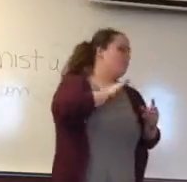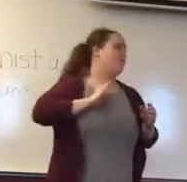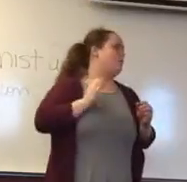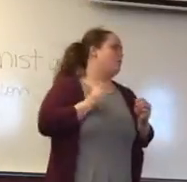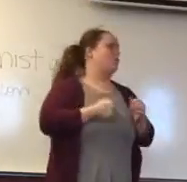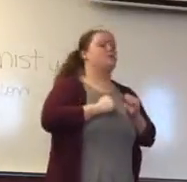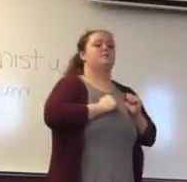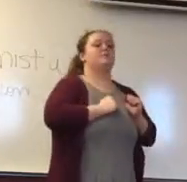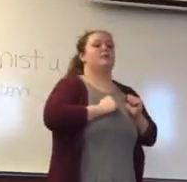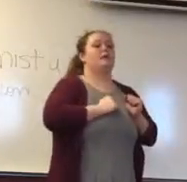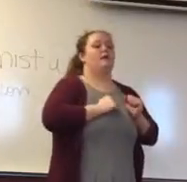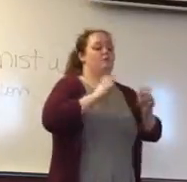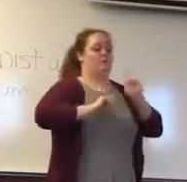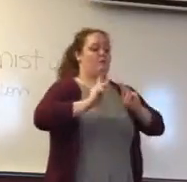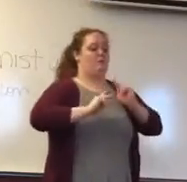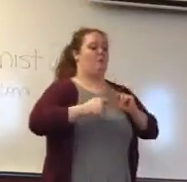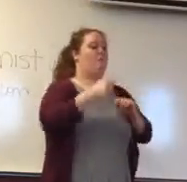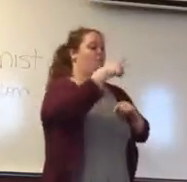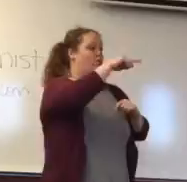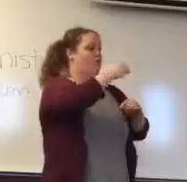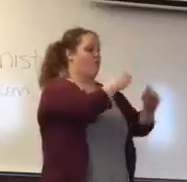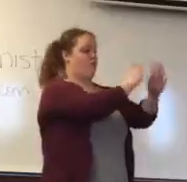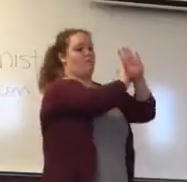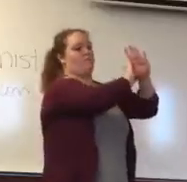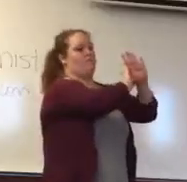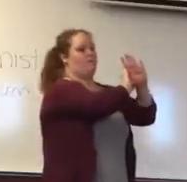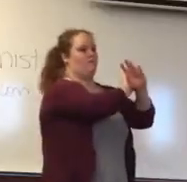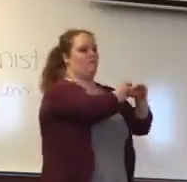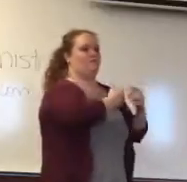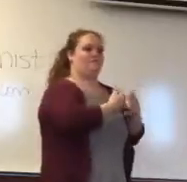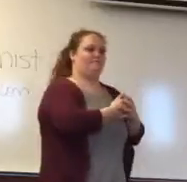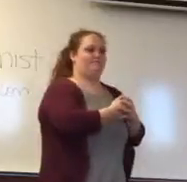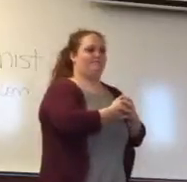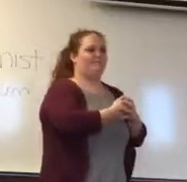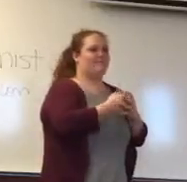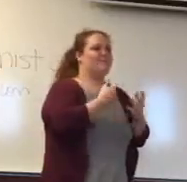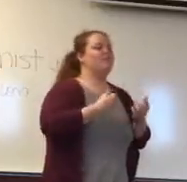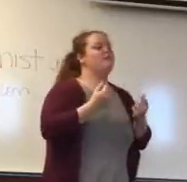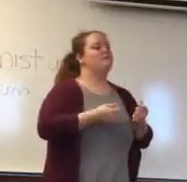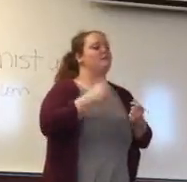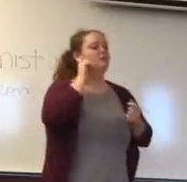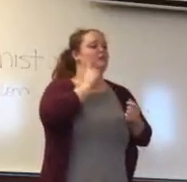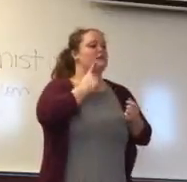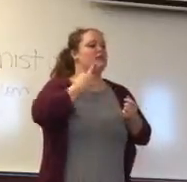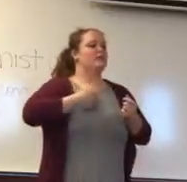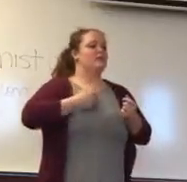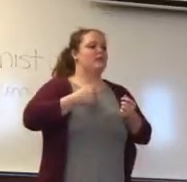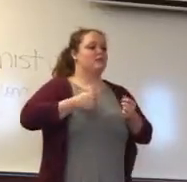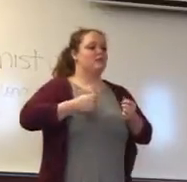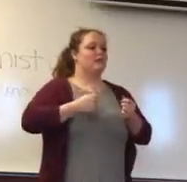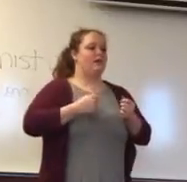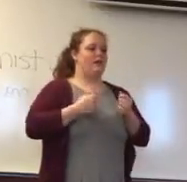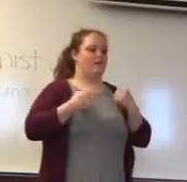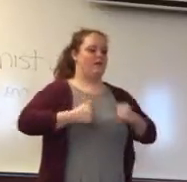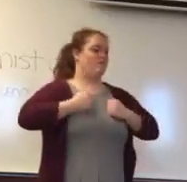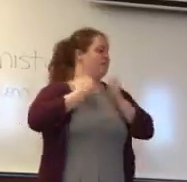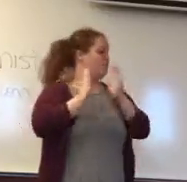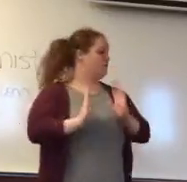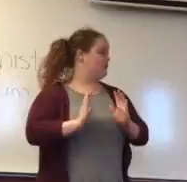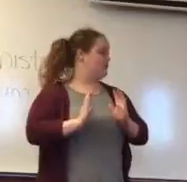the people who live there, especially the deaf residents there. I feel like they are very protective. They don't want to